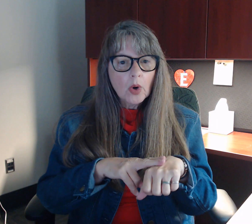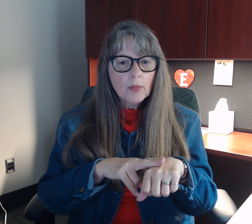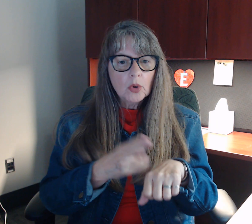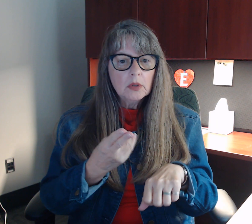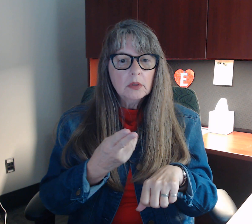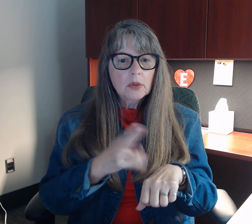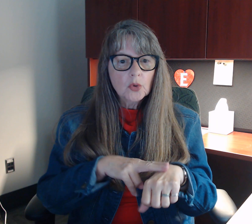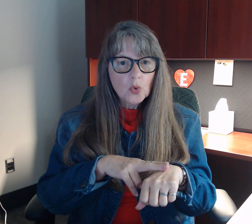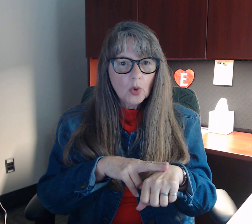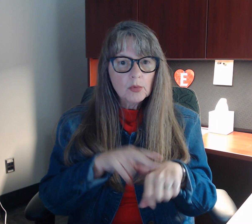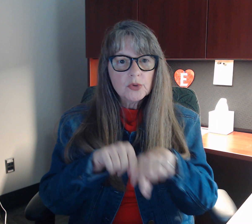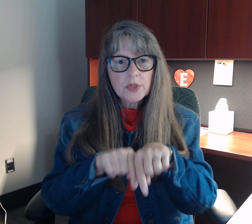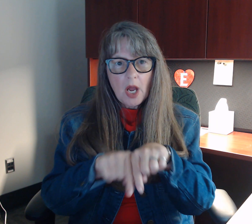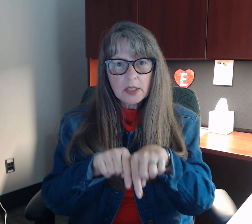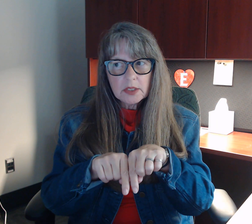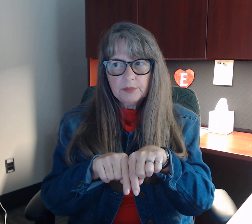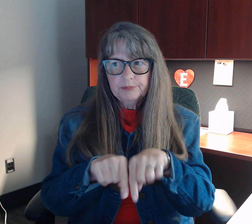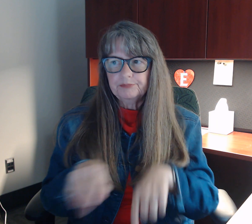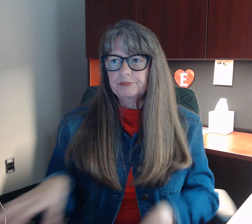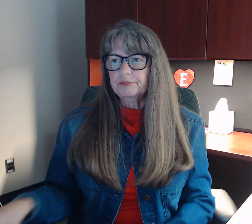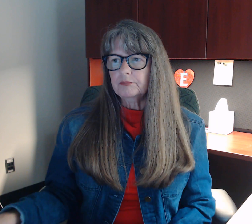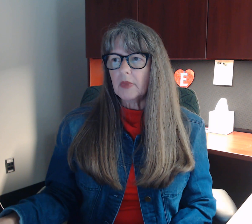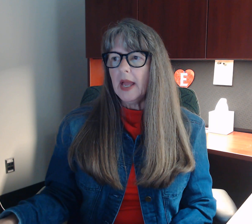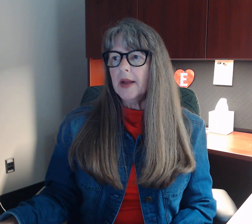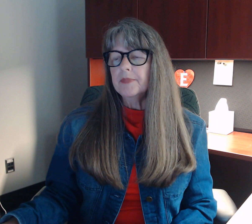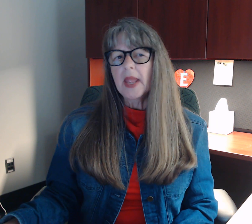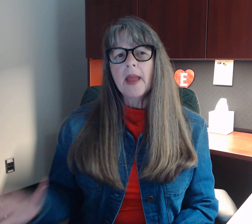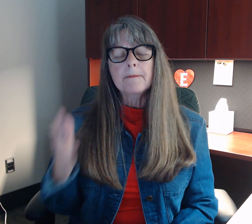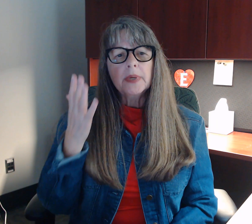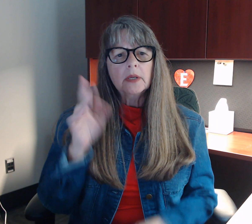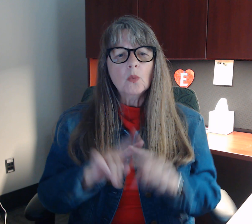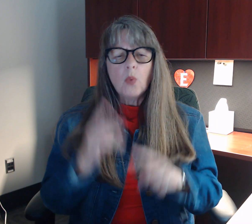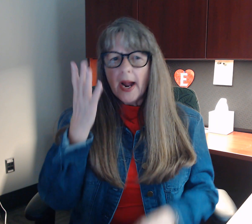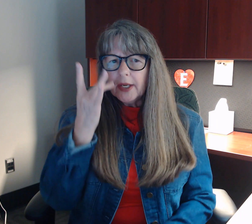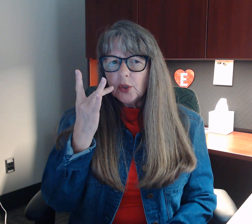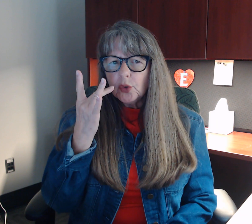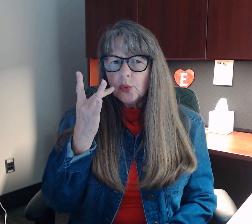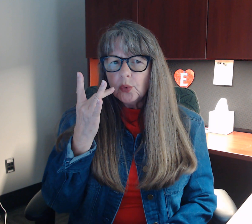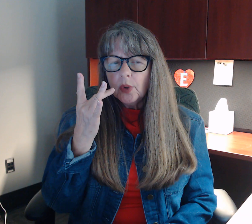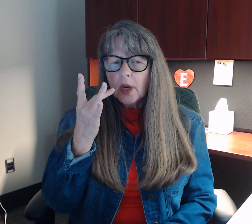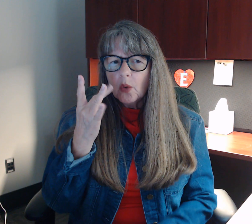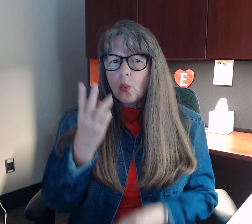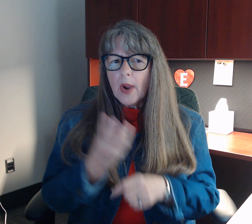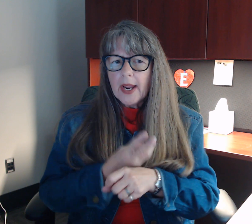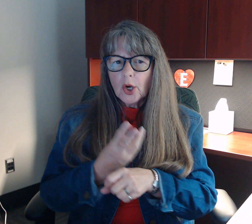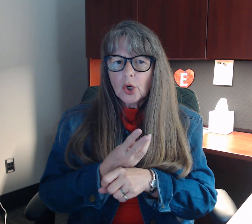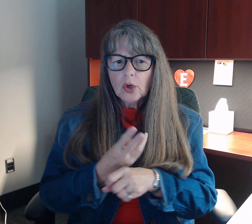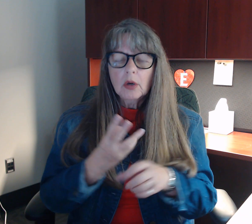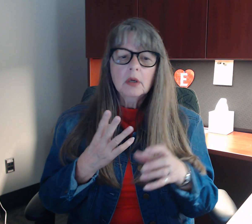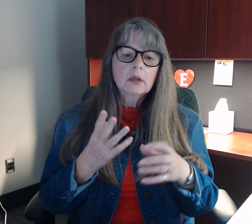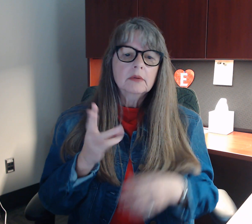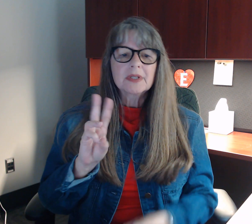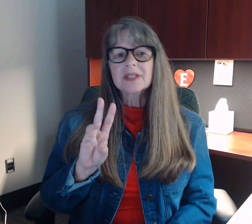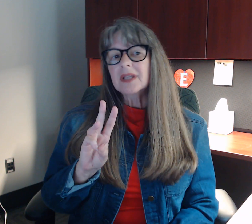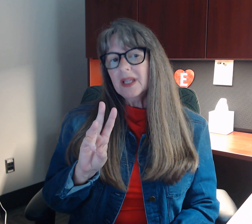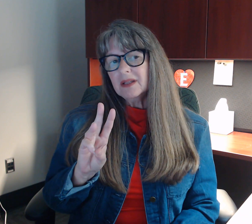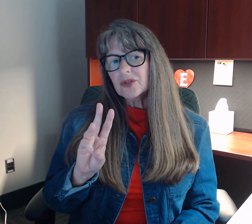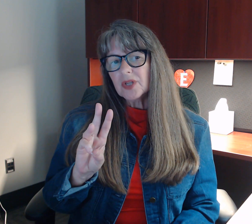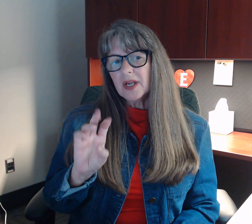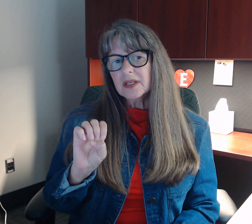normal socks. But why do you wear, this is the English sign,